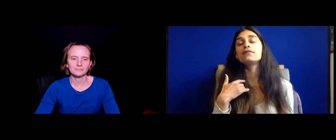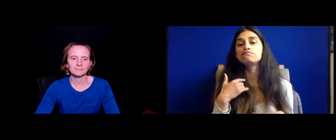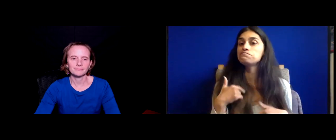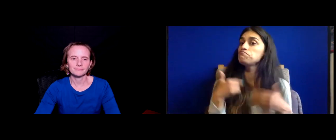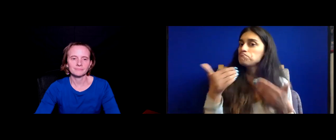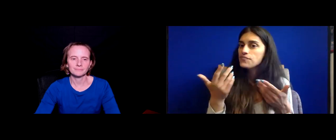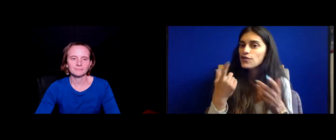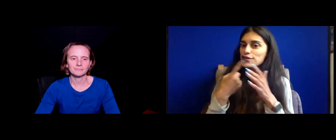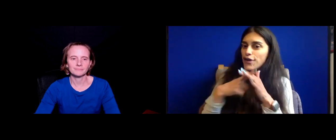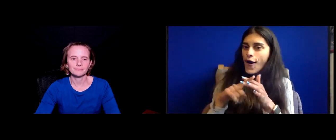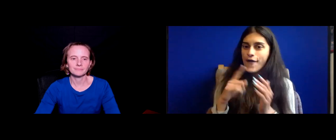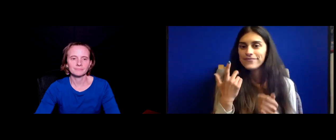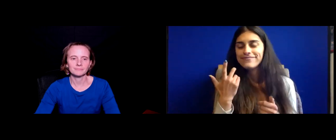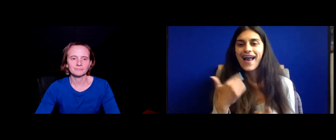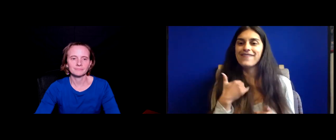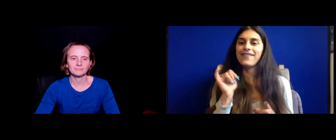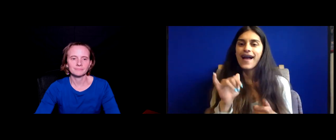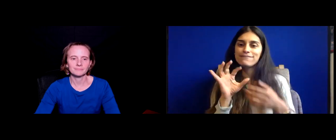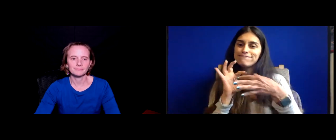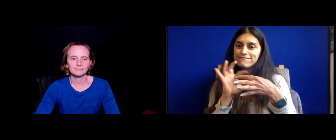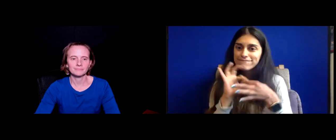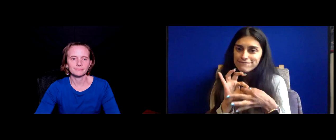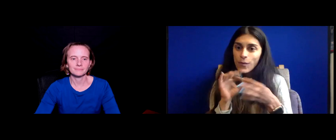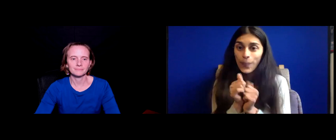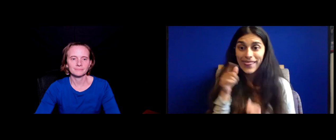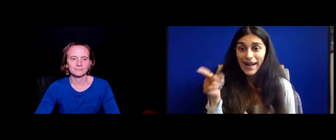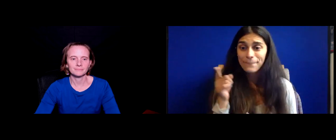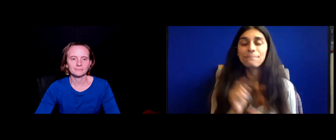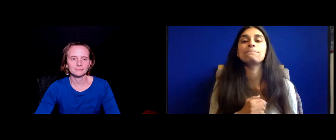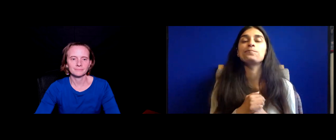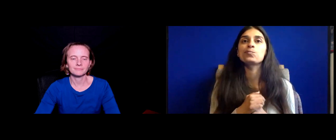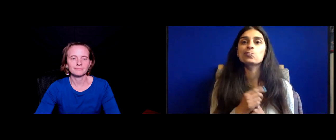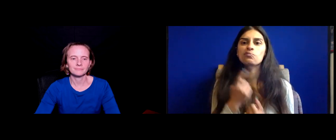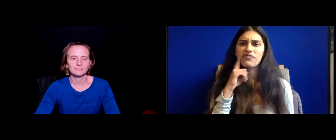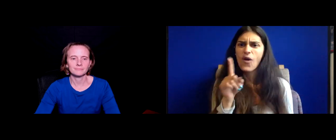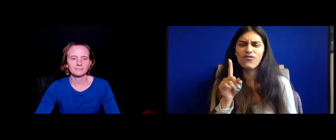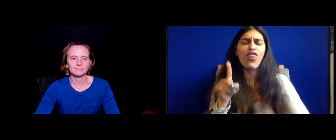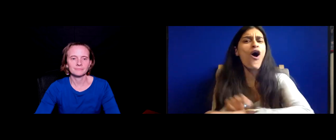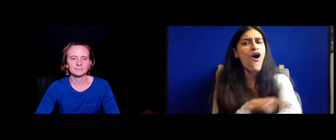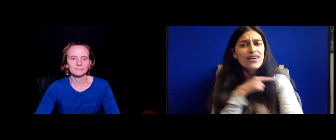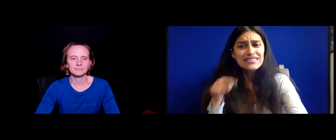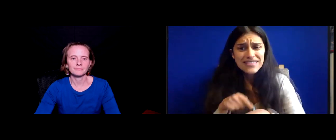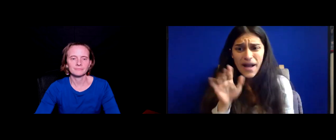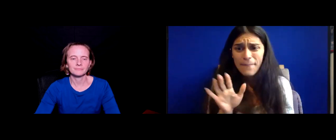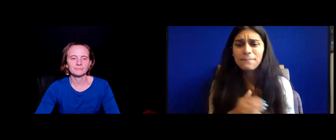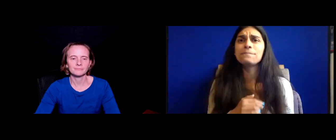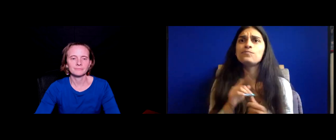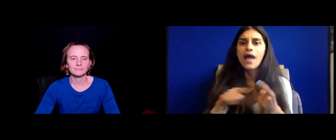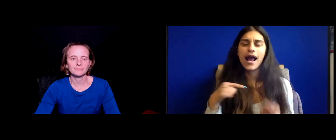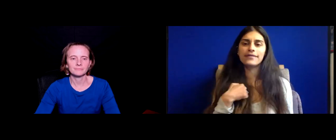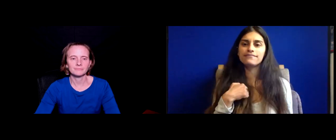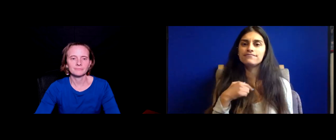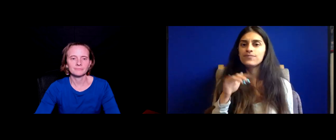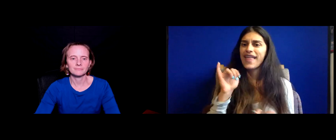you know, it was my first crush. But then as things went on, I started to have more of a relationship with this